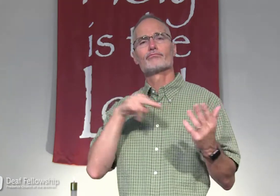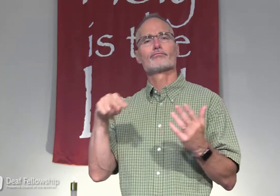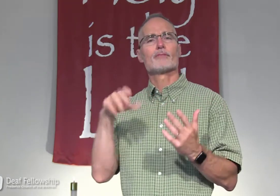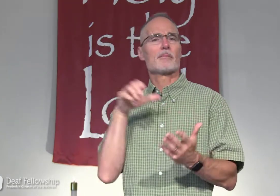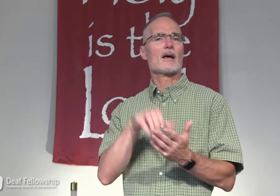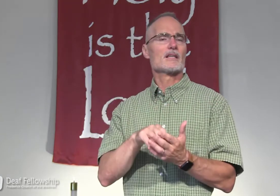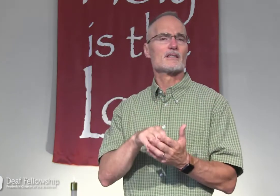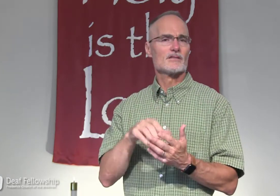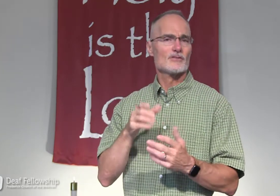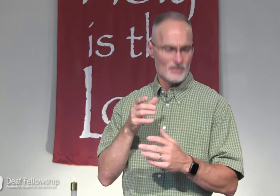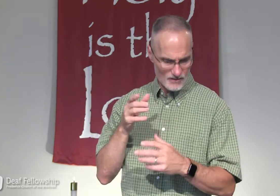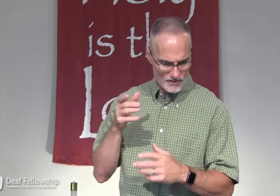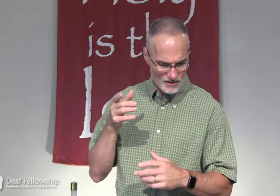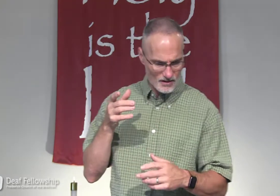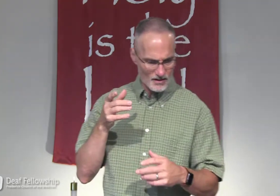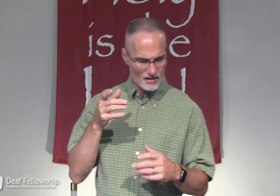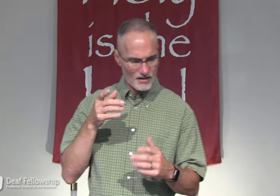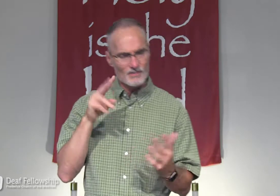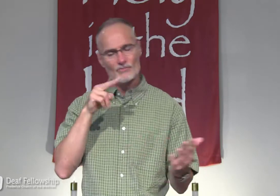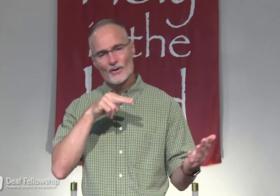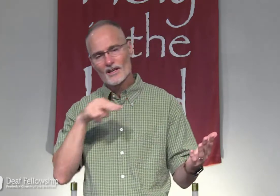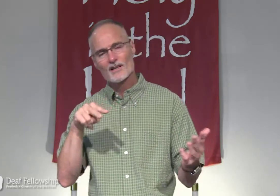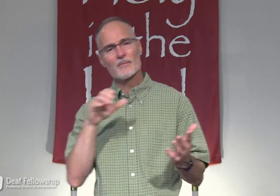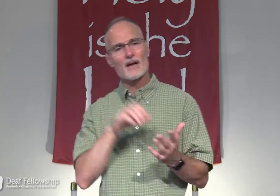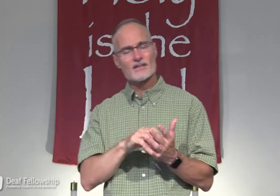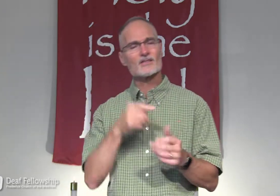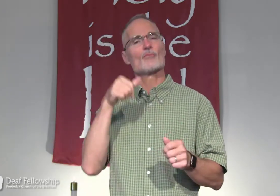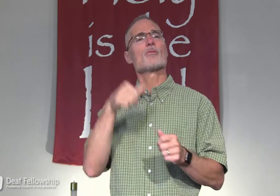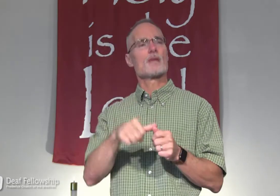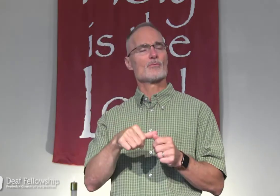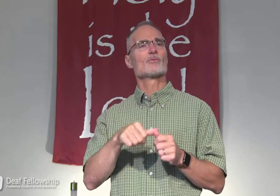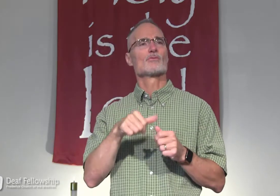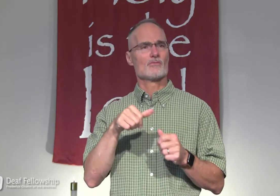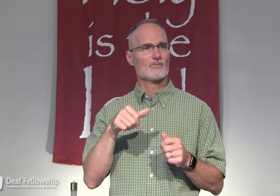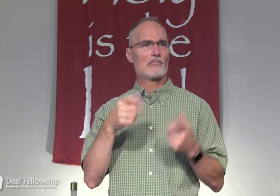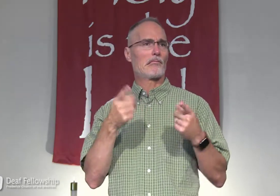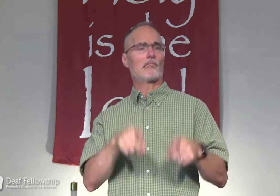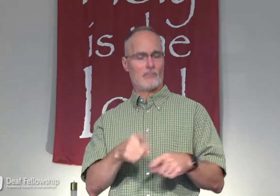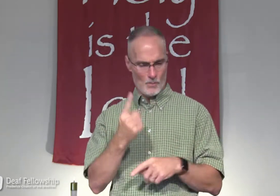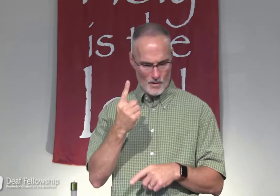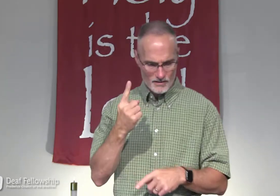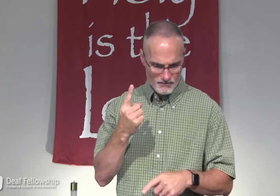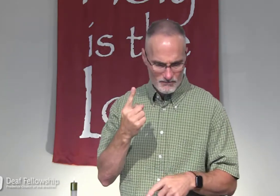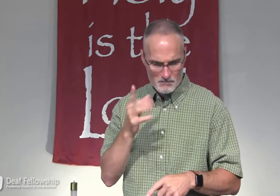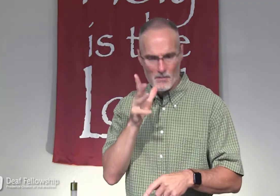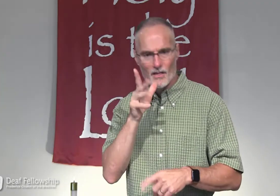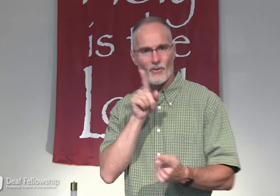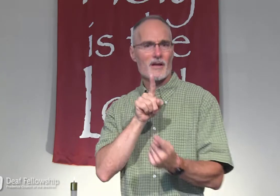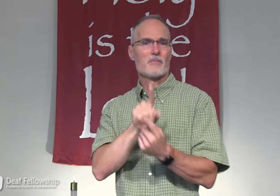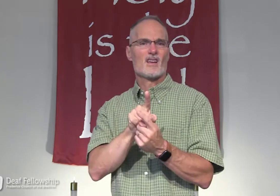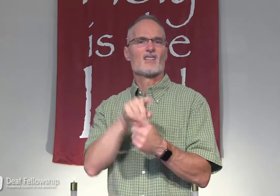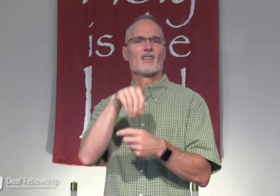A few weeks ago, when I was studying this passage, reading it, I